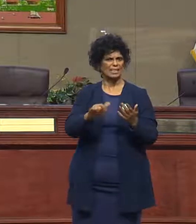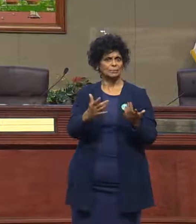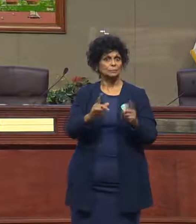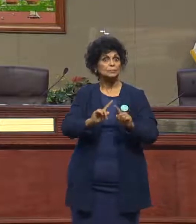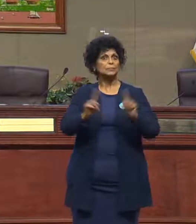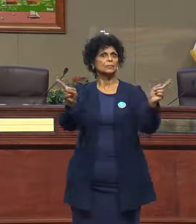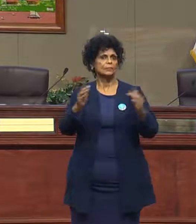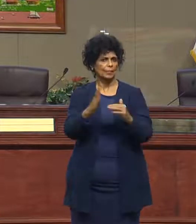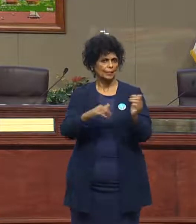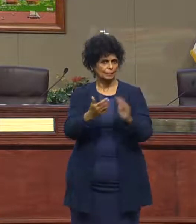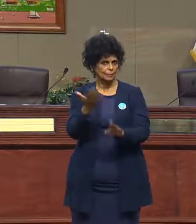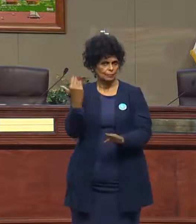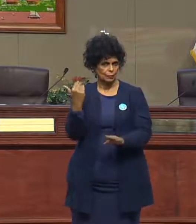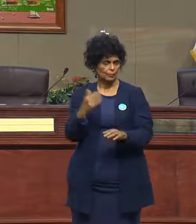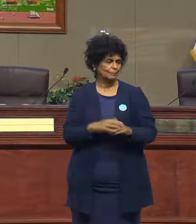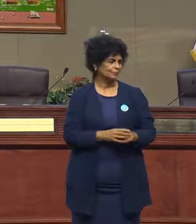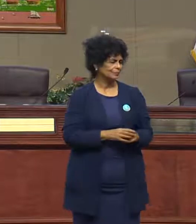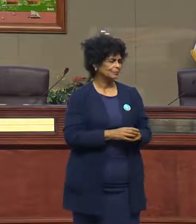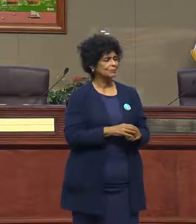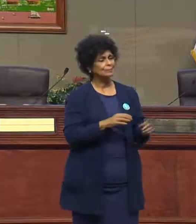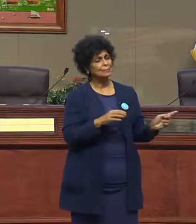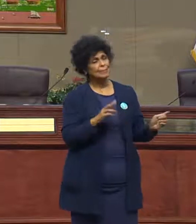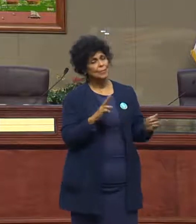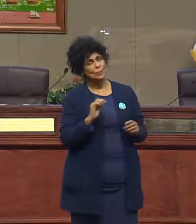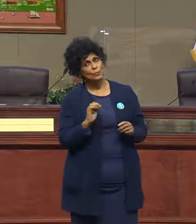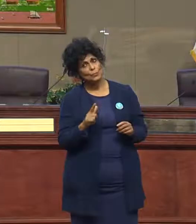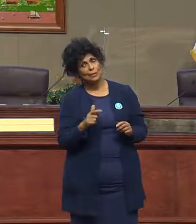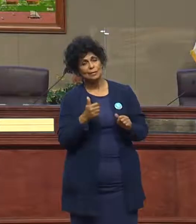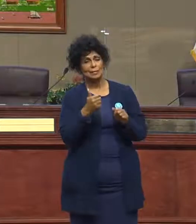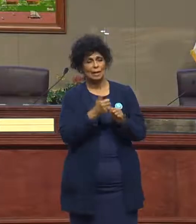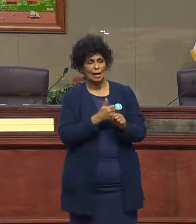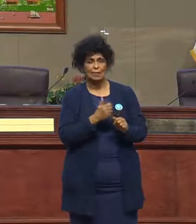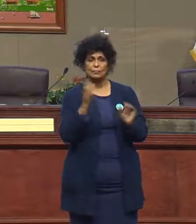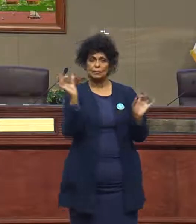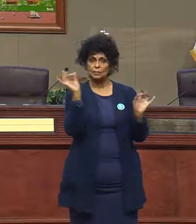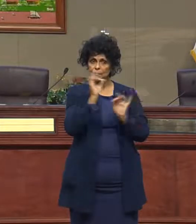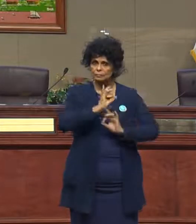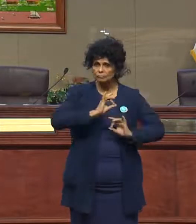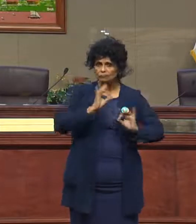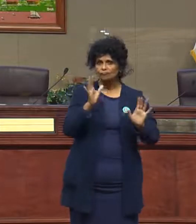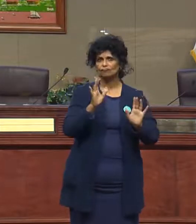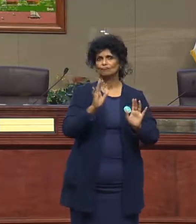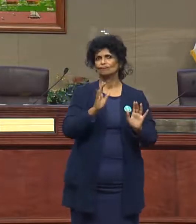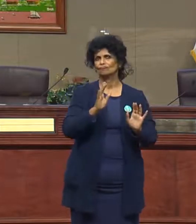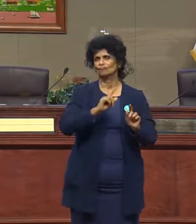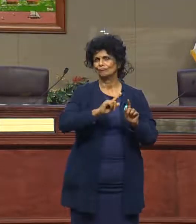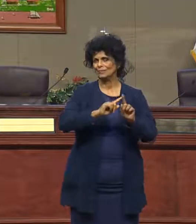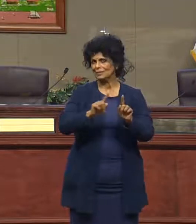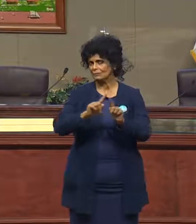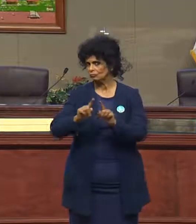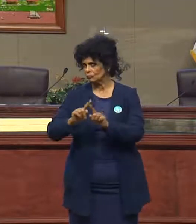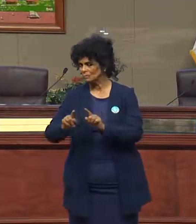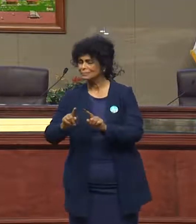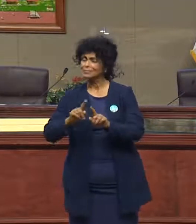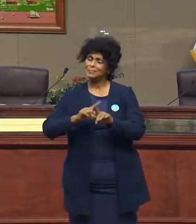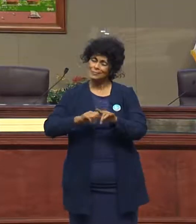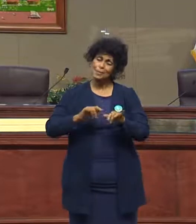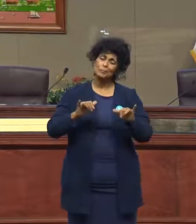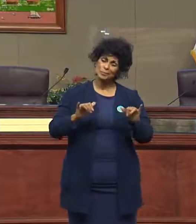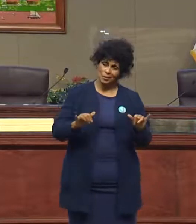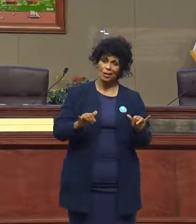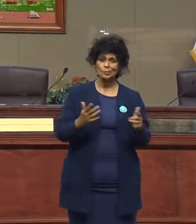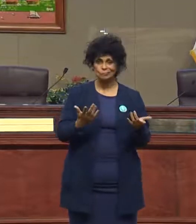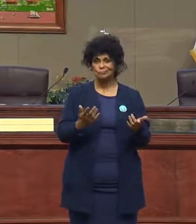Well, every crisis is somewhat different, but at the same time, they're all the same. And